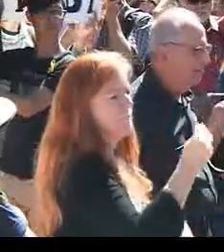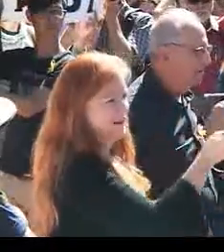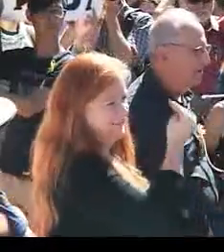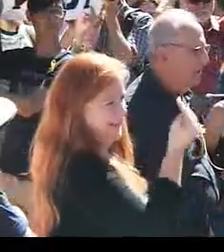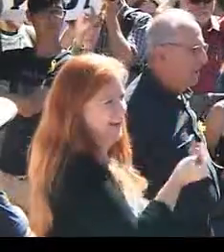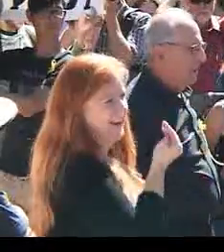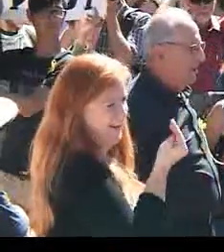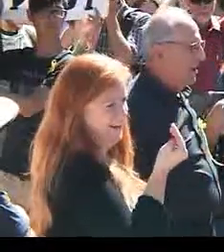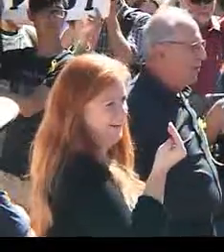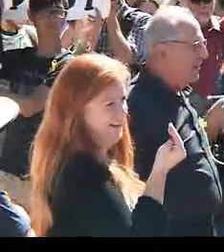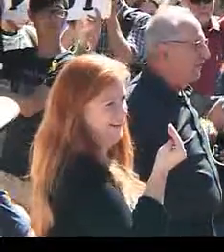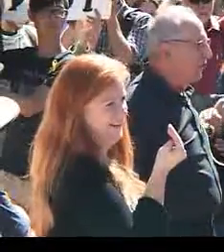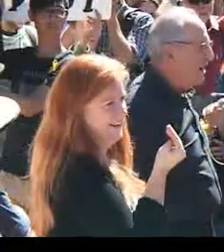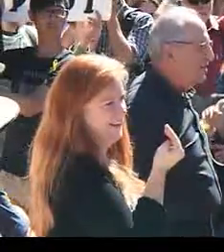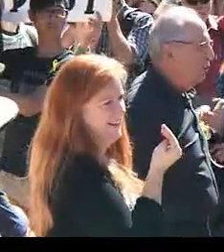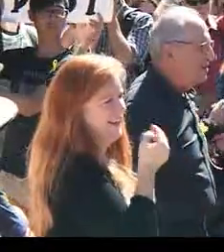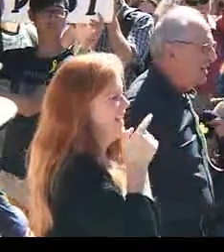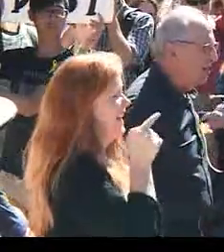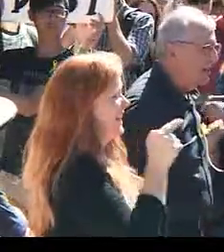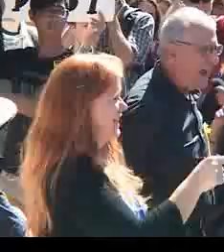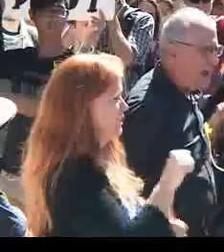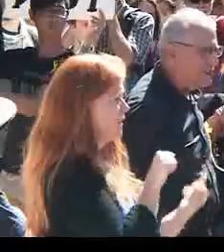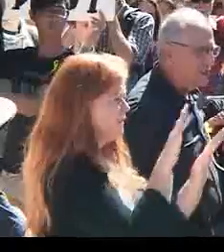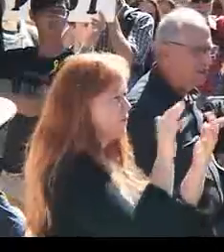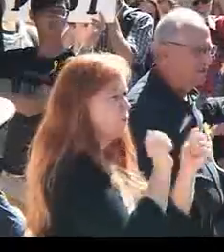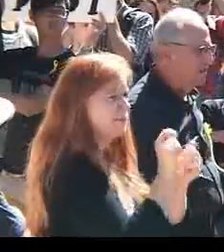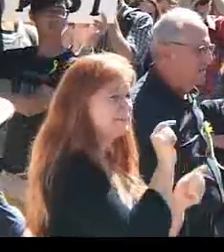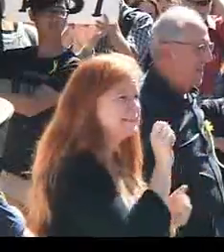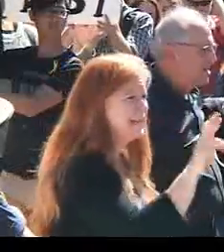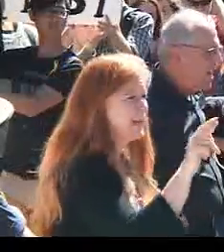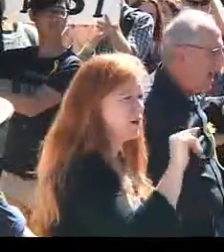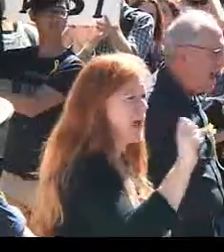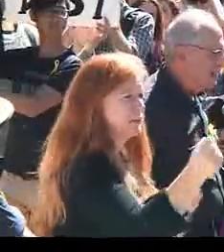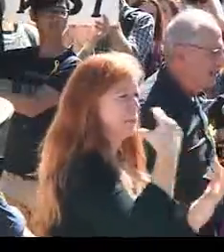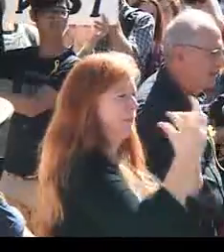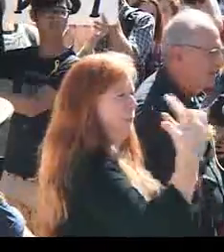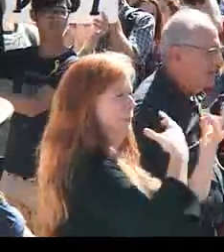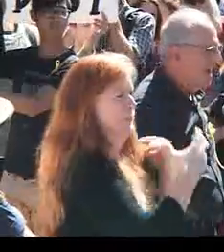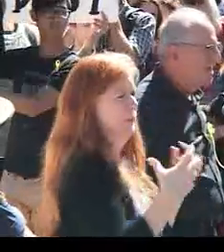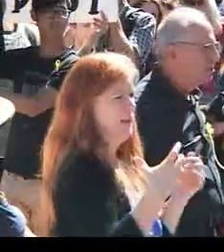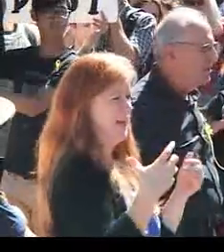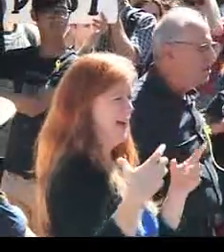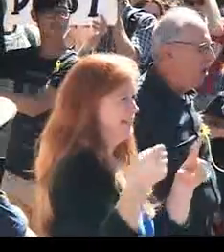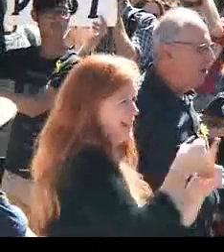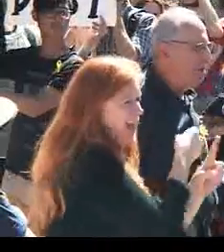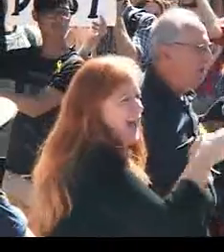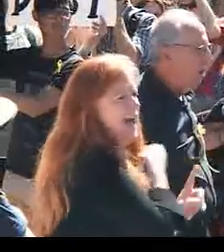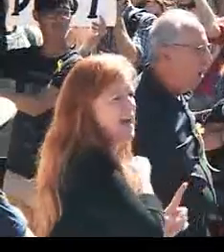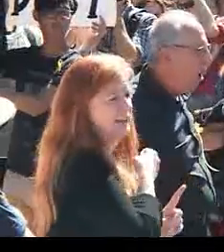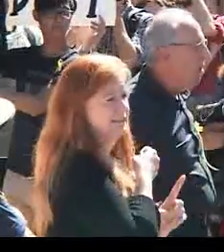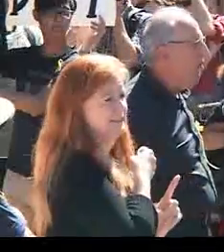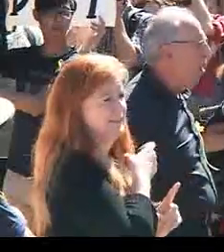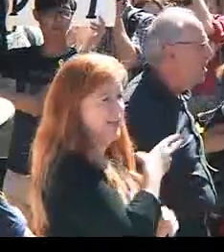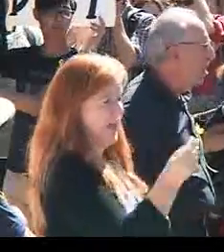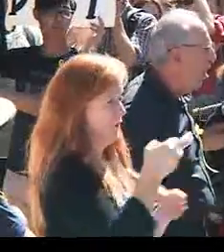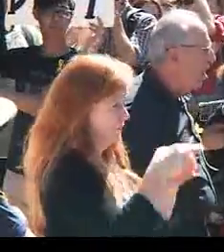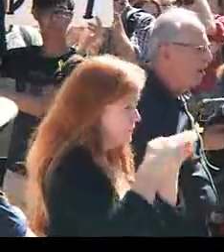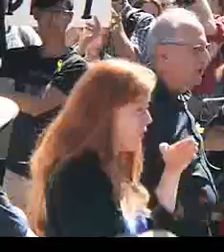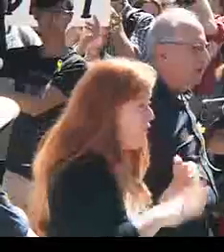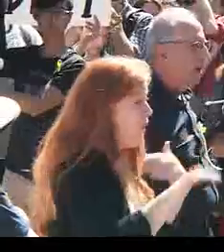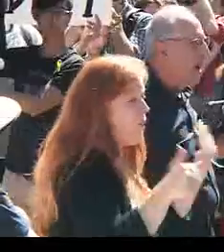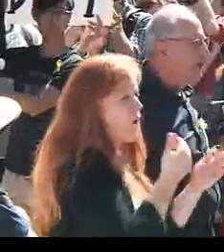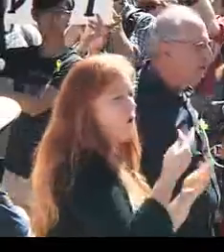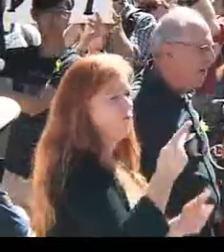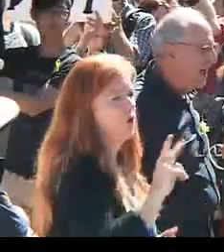Monday. They were confronted with tear gas and attacked, and as a result, all of Hong